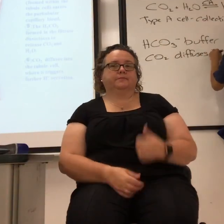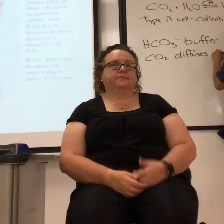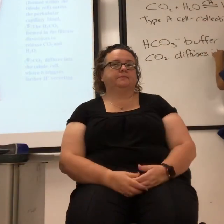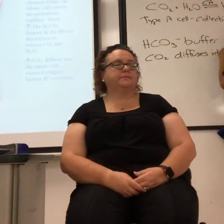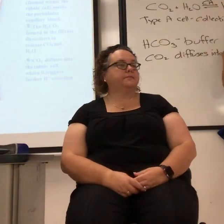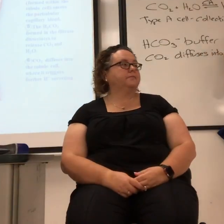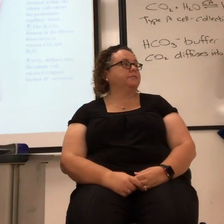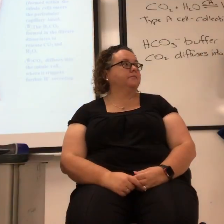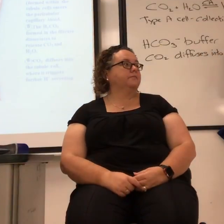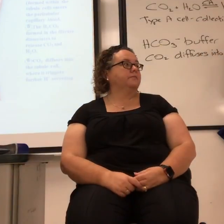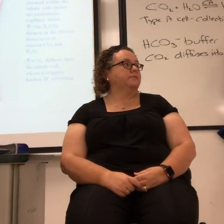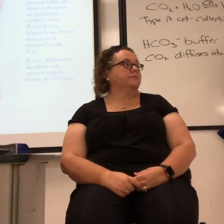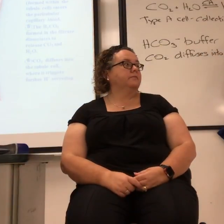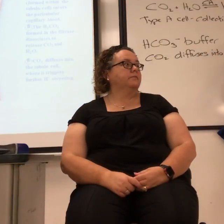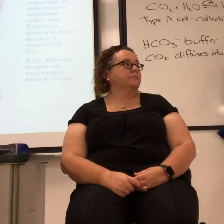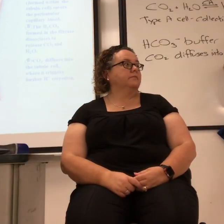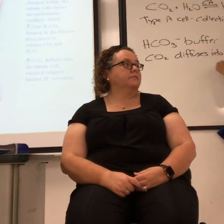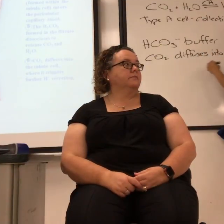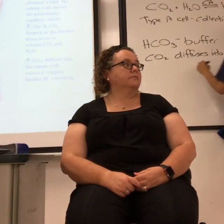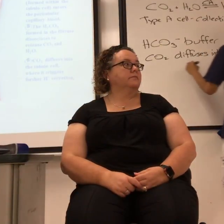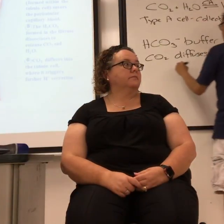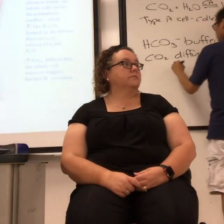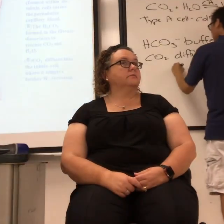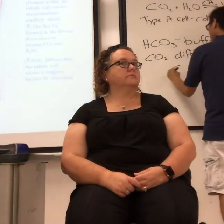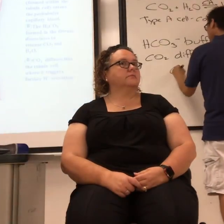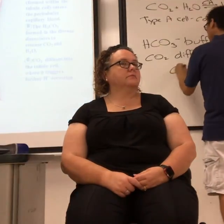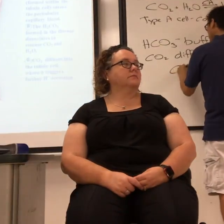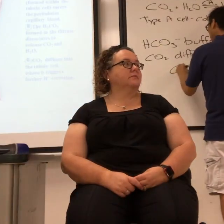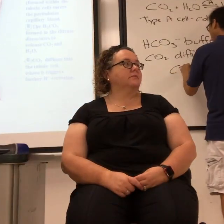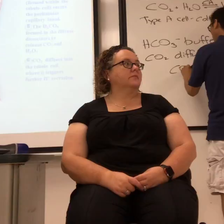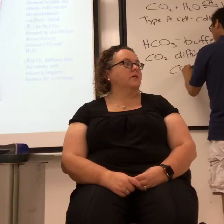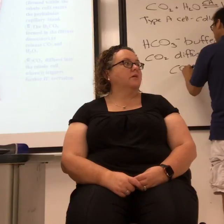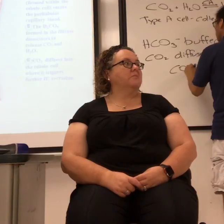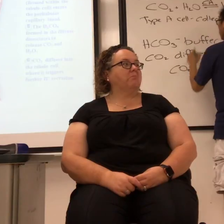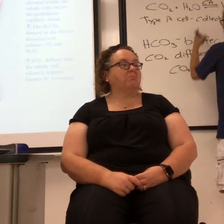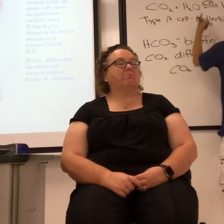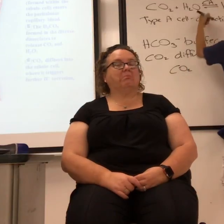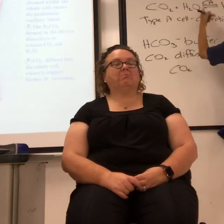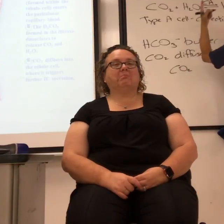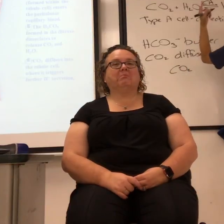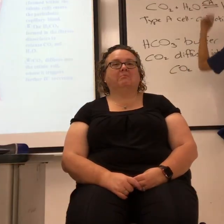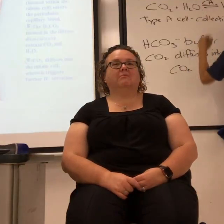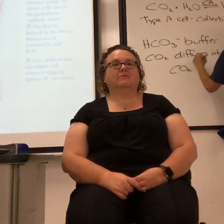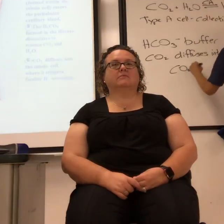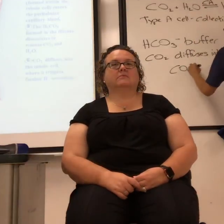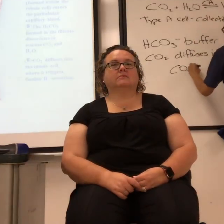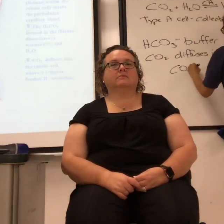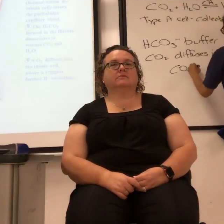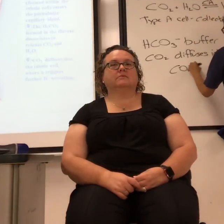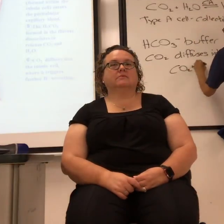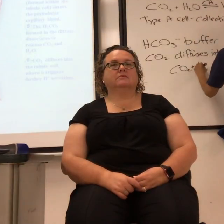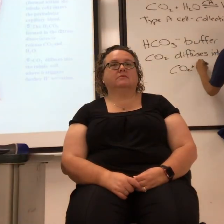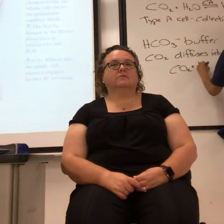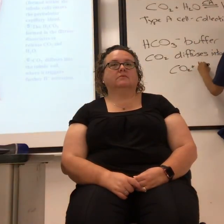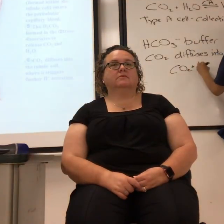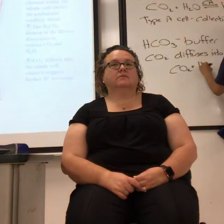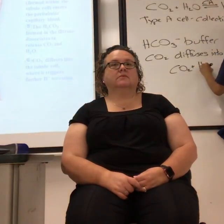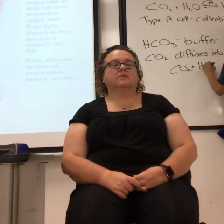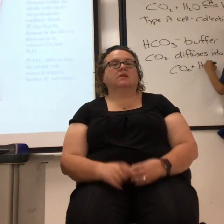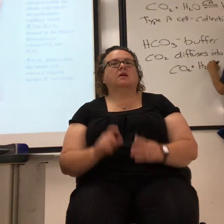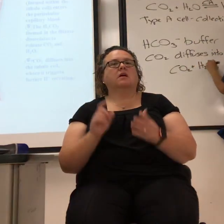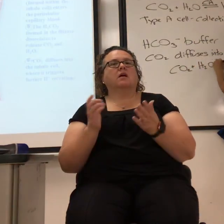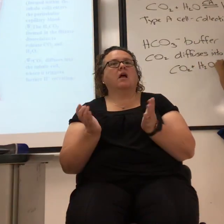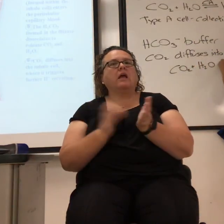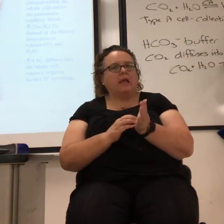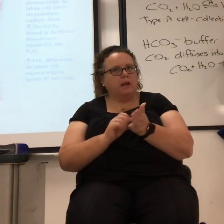diffuses into cell, and what you got is the same equation as before. I'll write it again just to